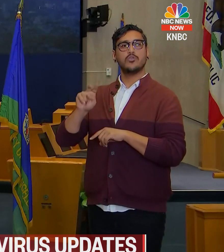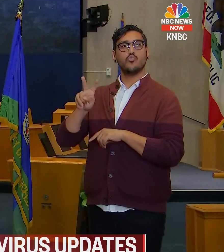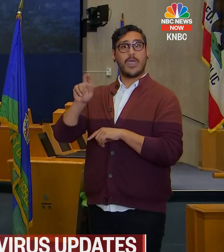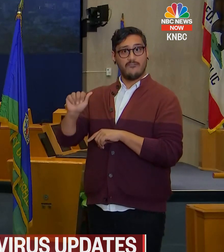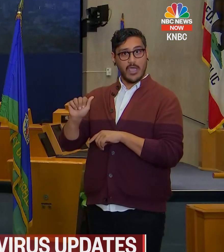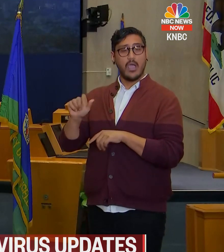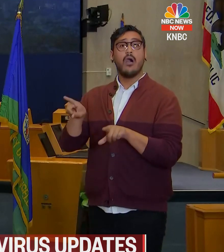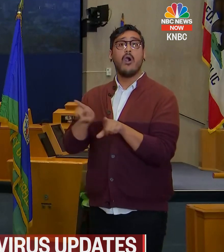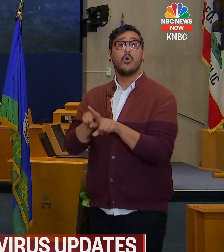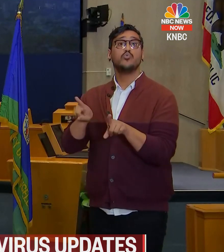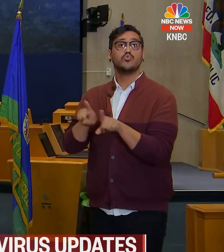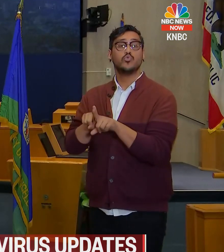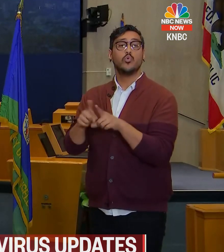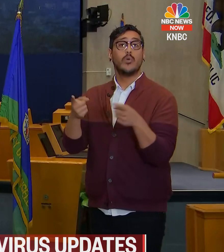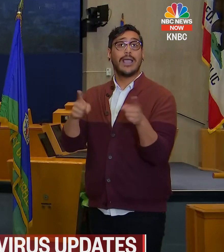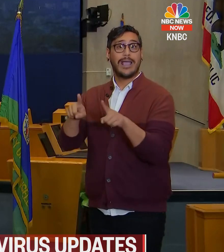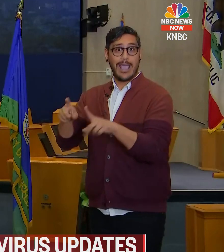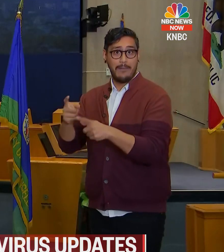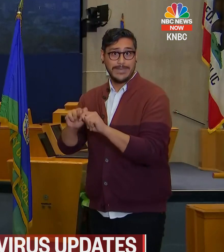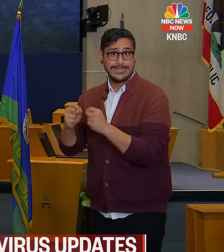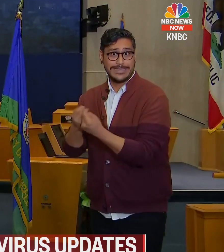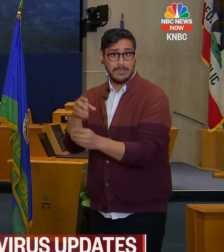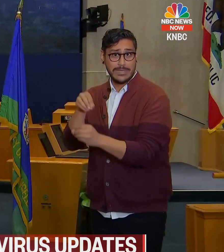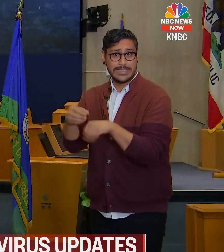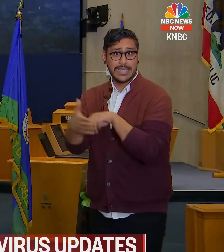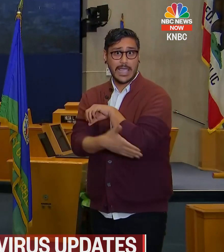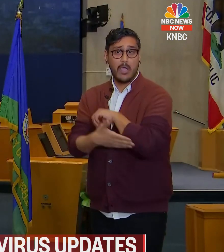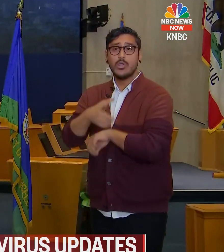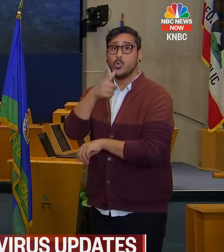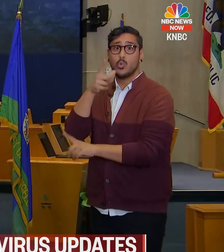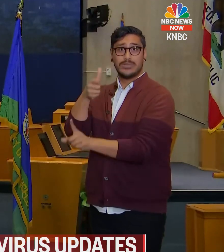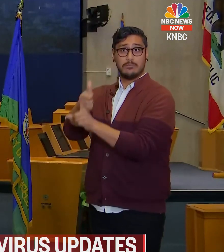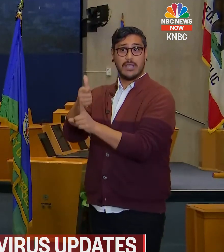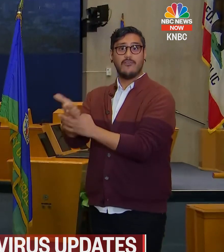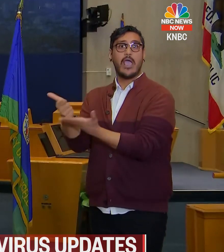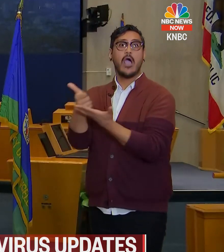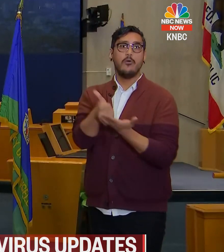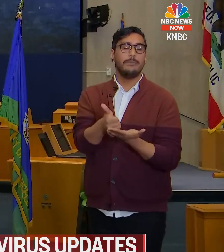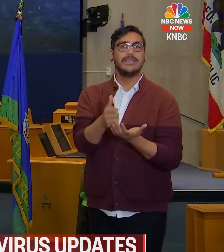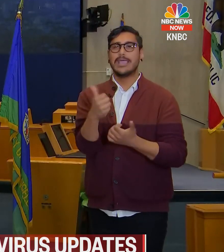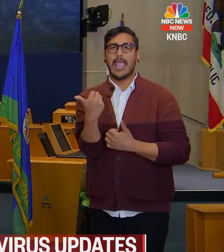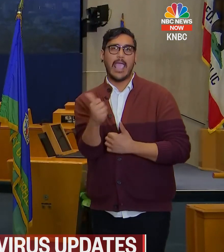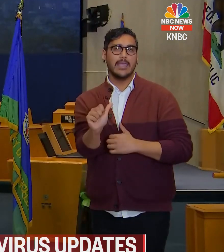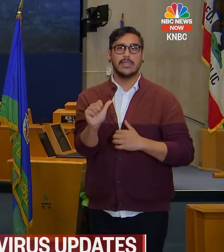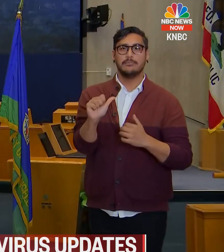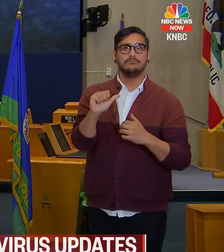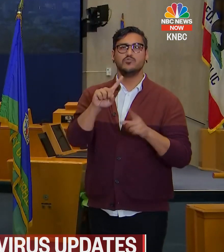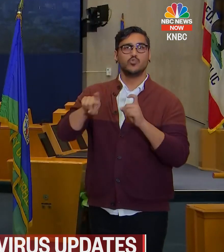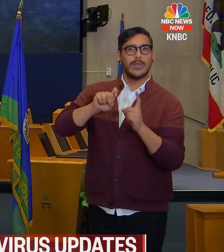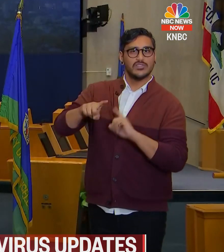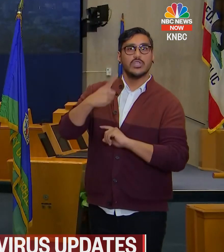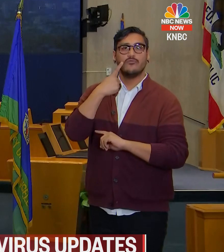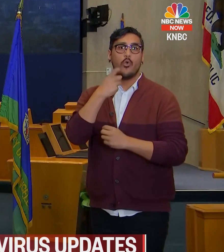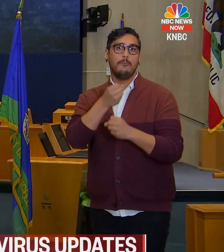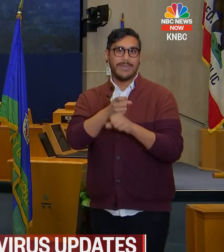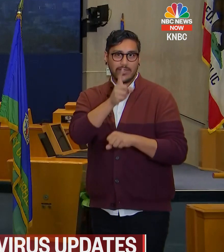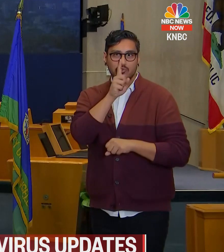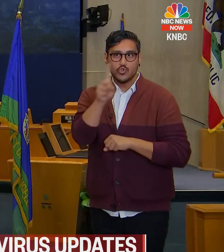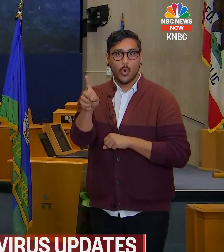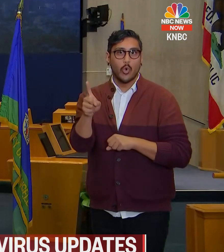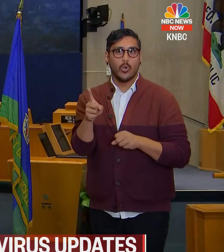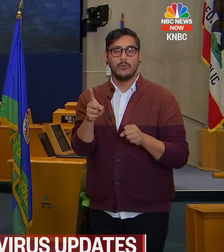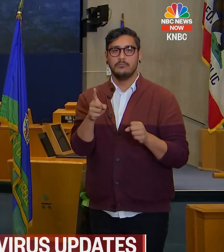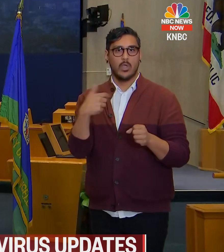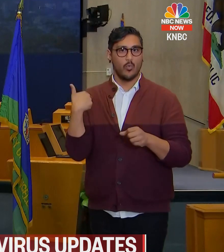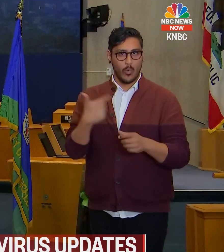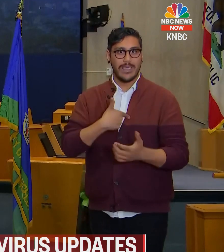have incident management teams throughout the county assisting in such things as logistics and other aspects to ensure that we're